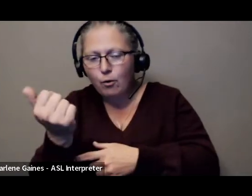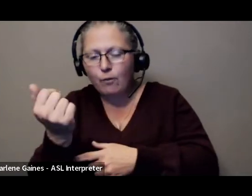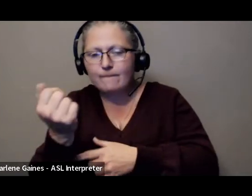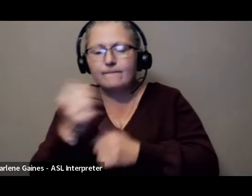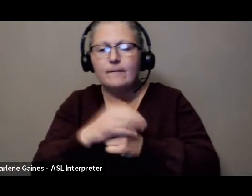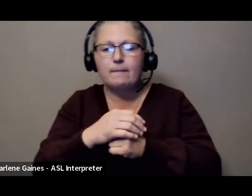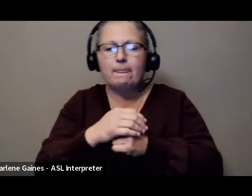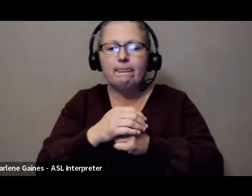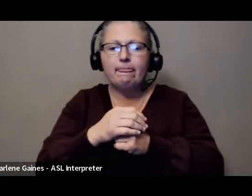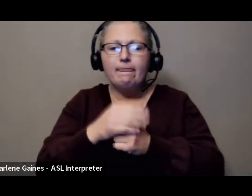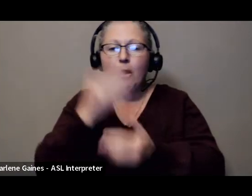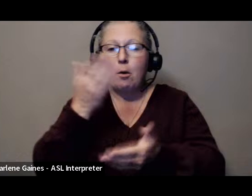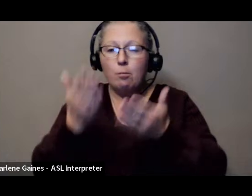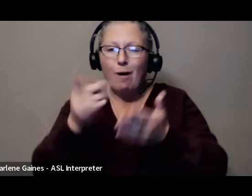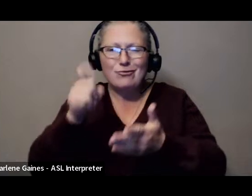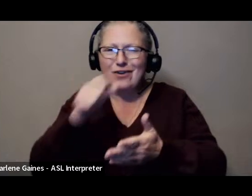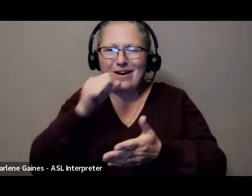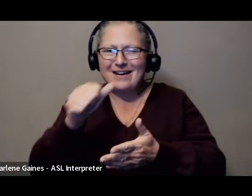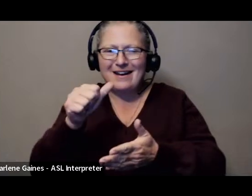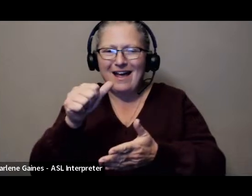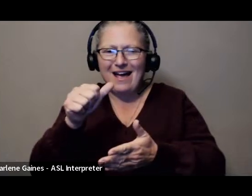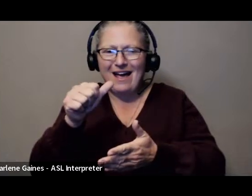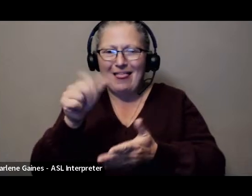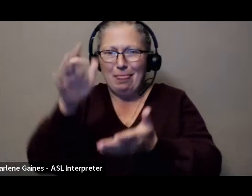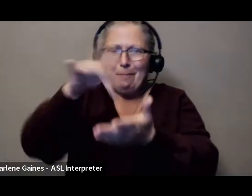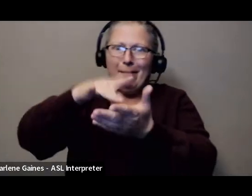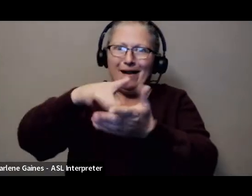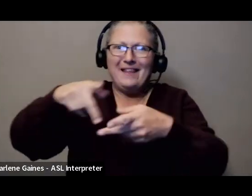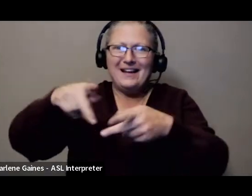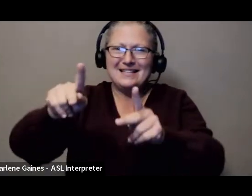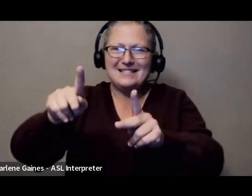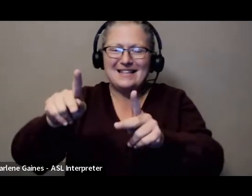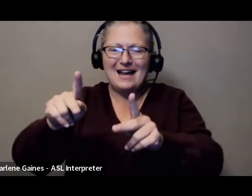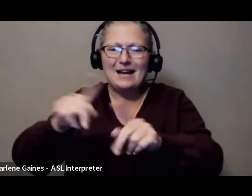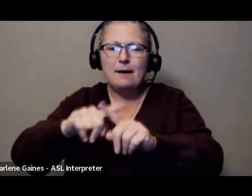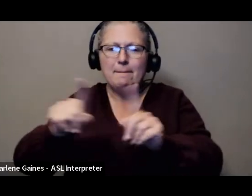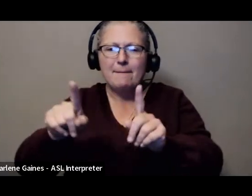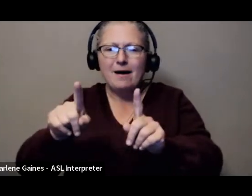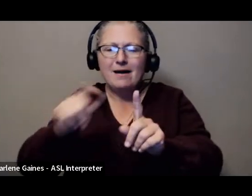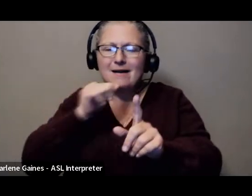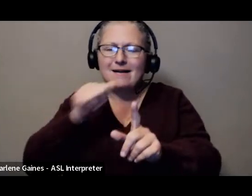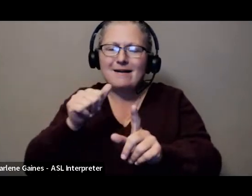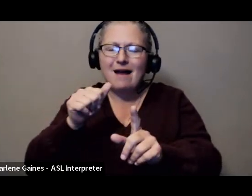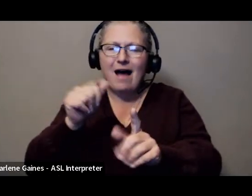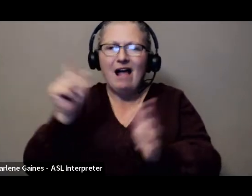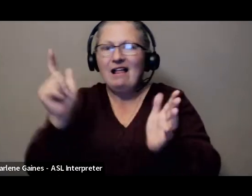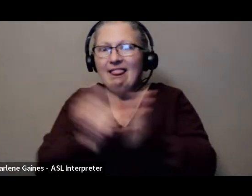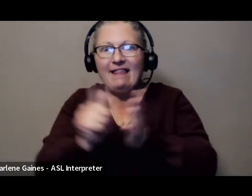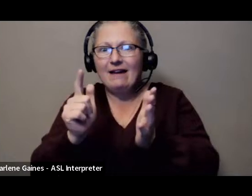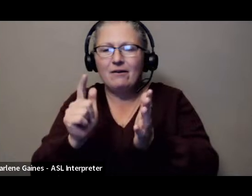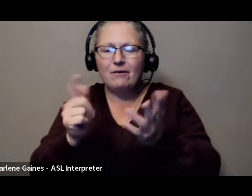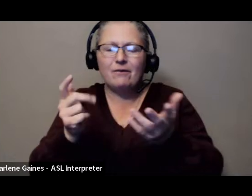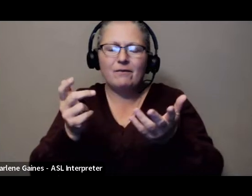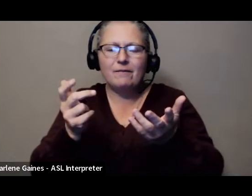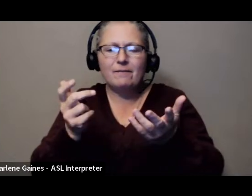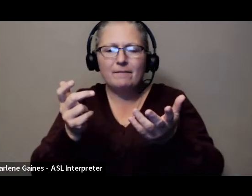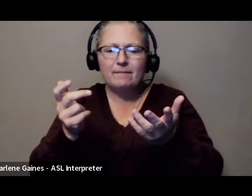item. It probably shouldn't have been done in the middle Right, of in a the middle of consent, the vote, yeah. but that's not illegal.